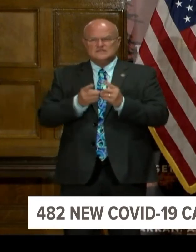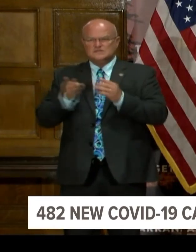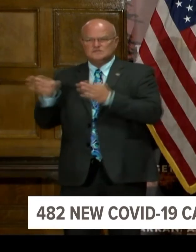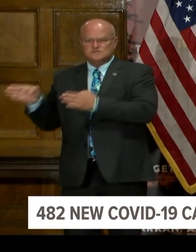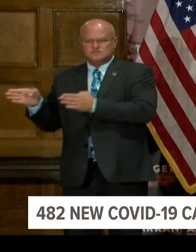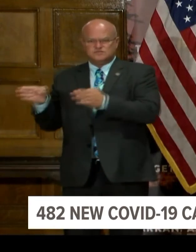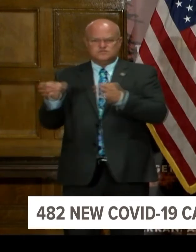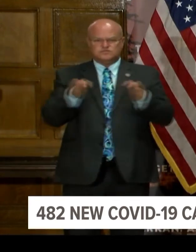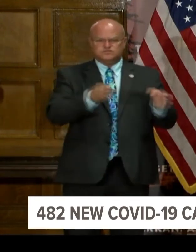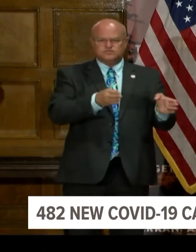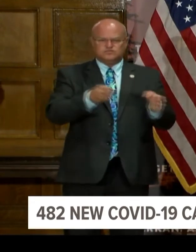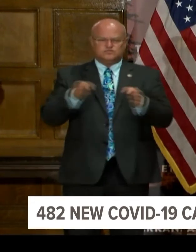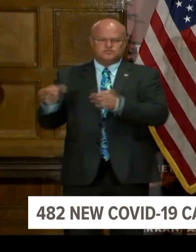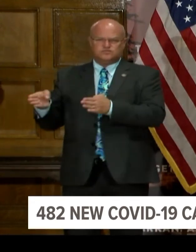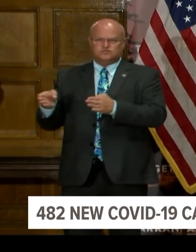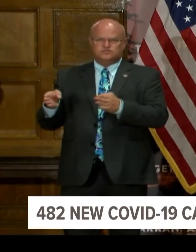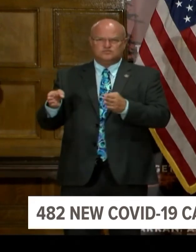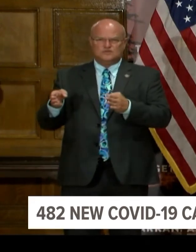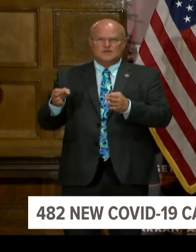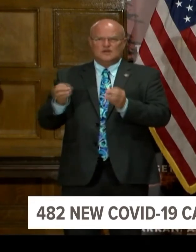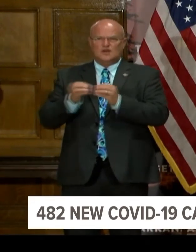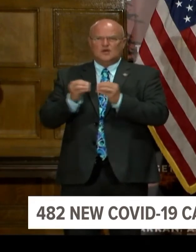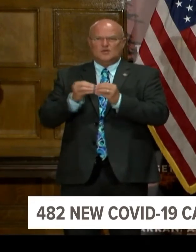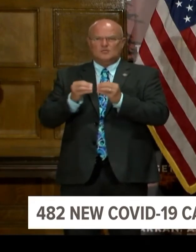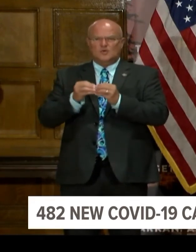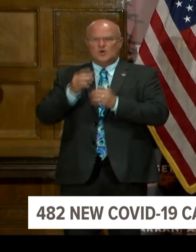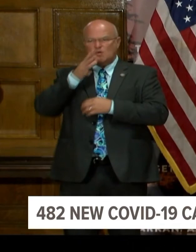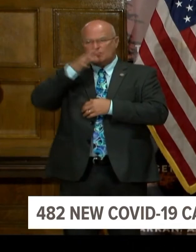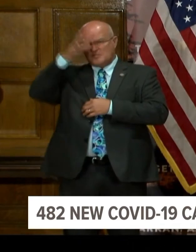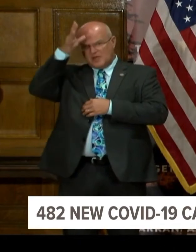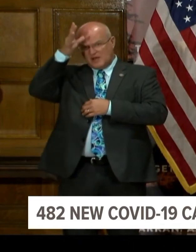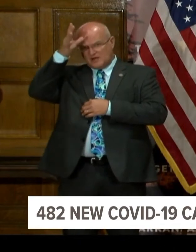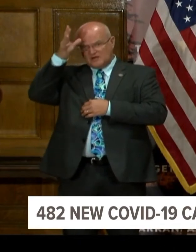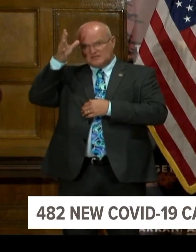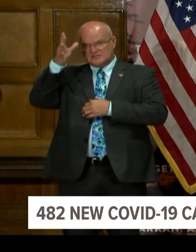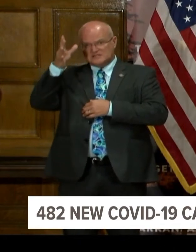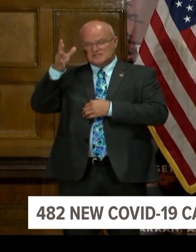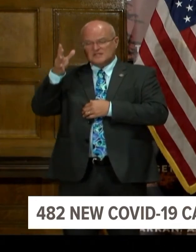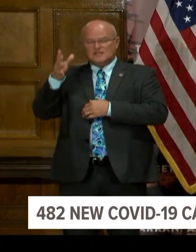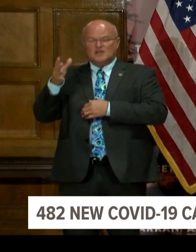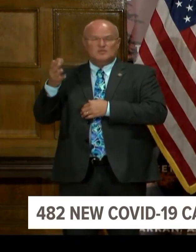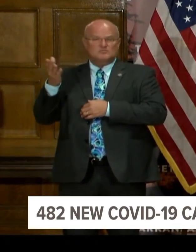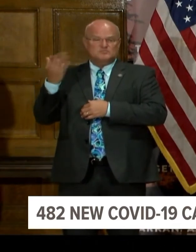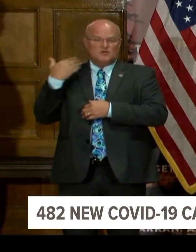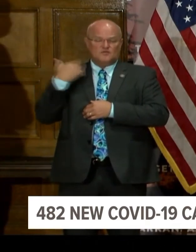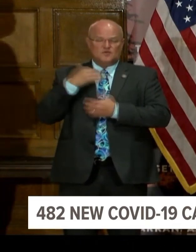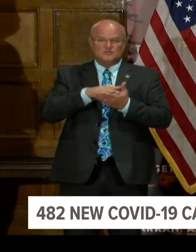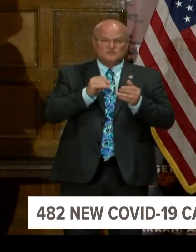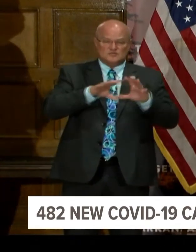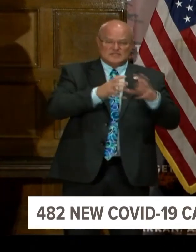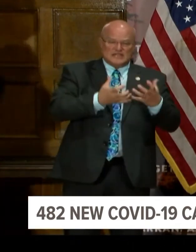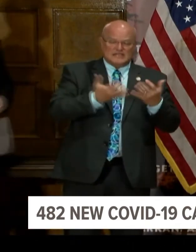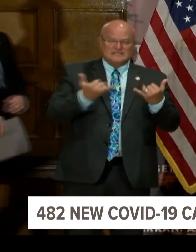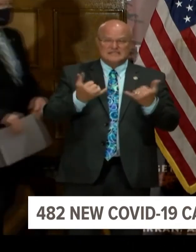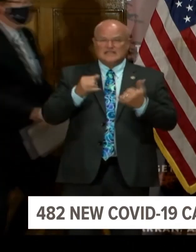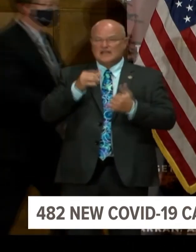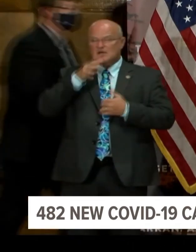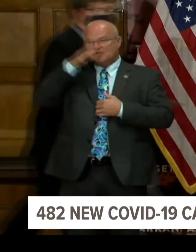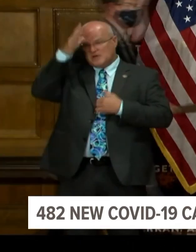shifts one way or another, whether it be to parents who were in class now wanting to go virtual and vice versa?